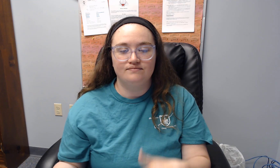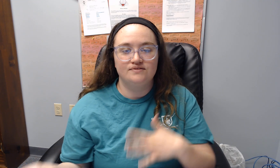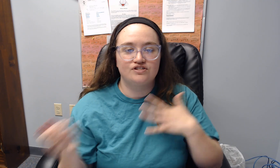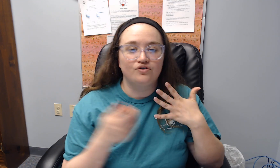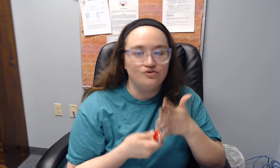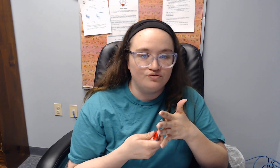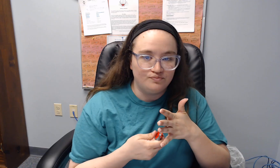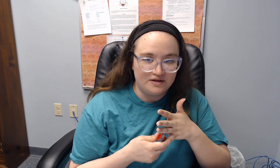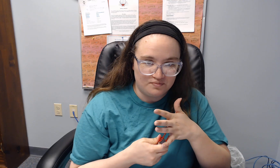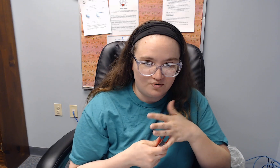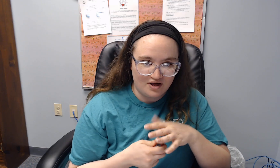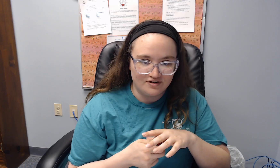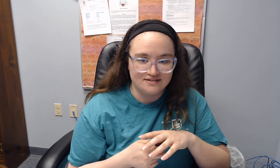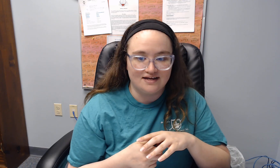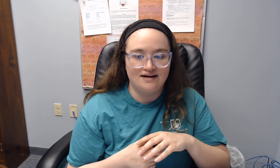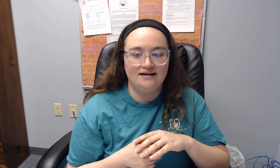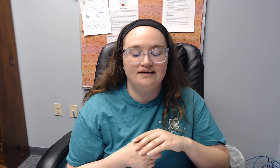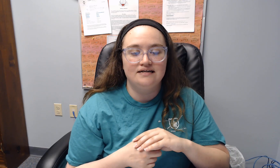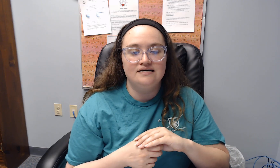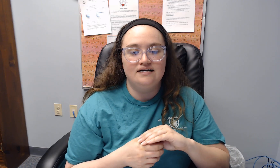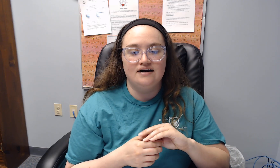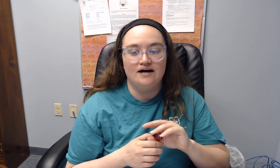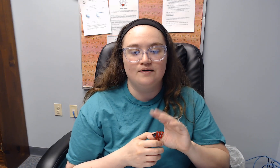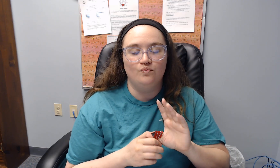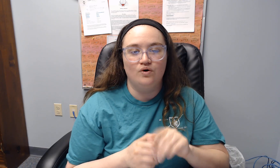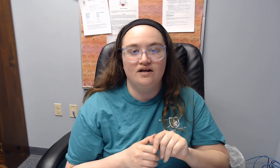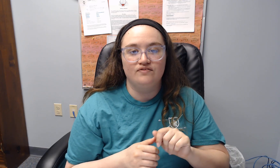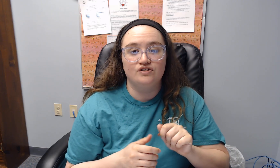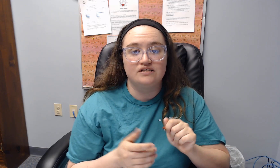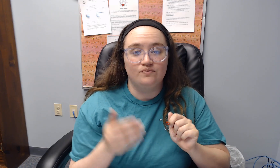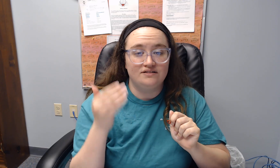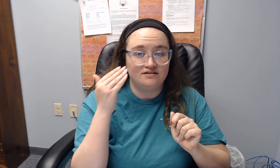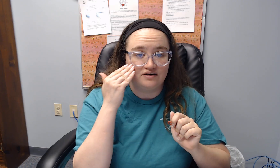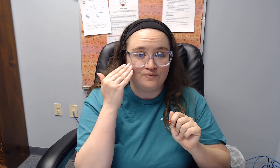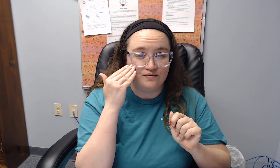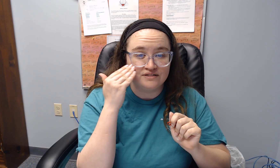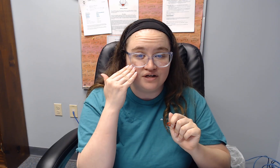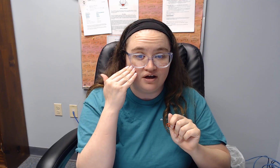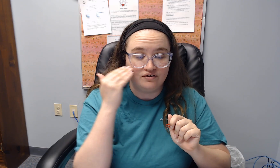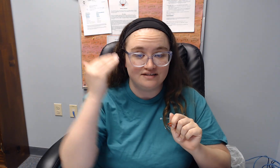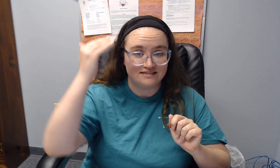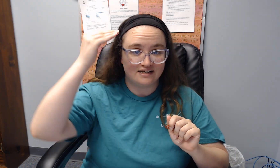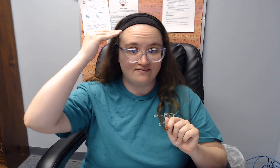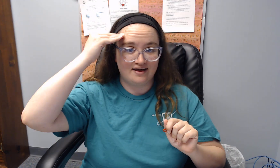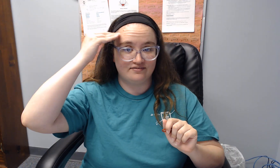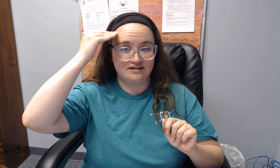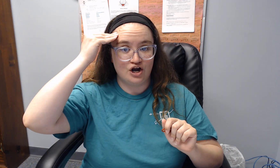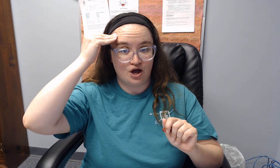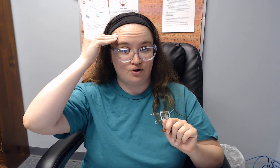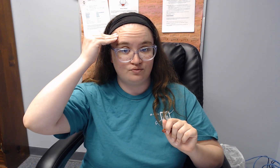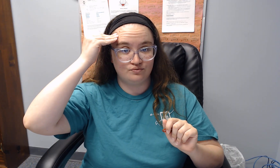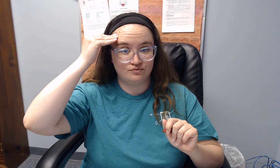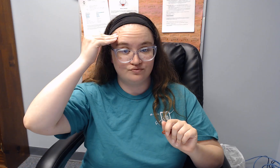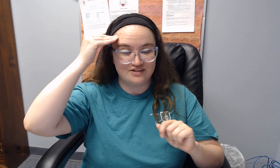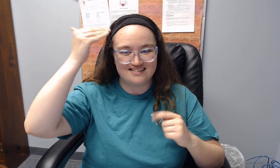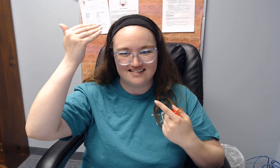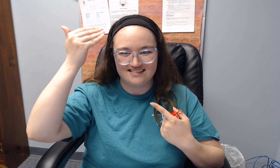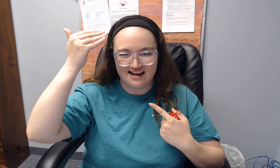So do people while they're signing. One of those that we talked about was no. Instead of have no, that's the sign for